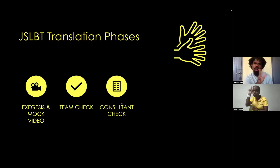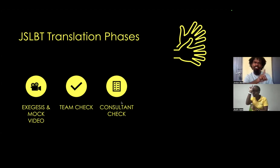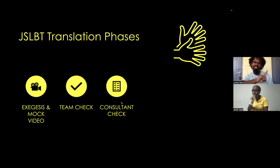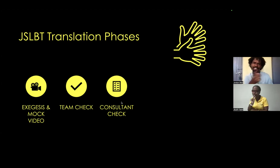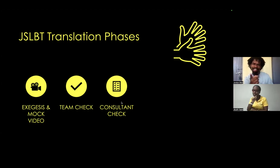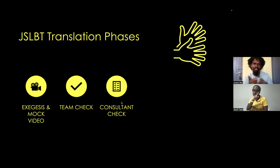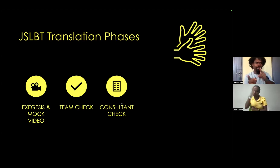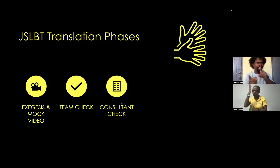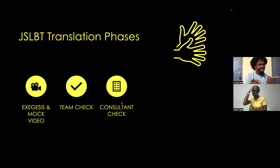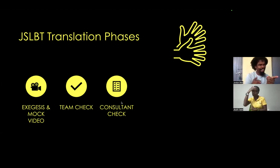Greek,